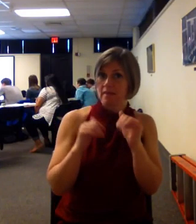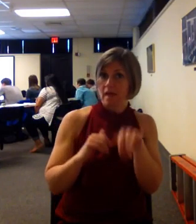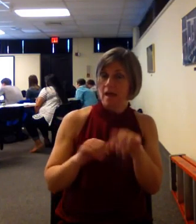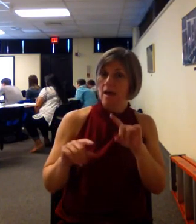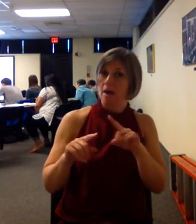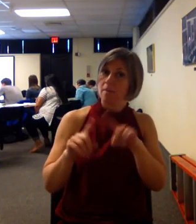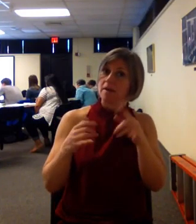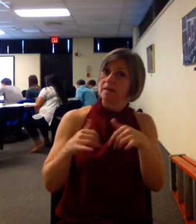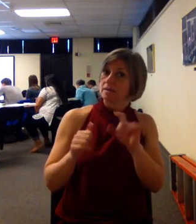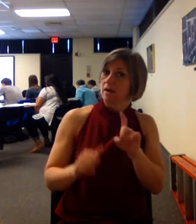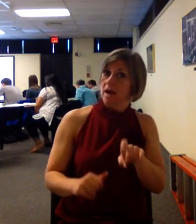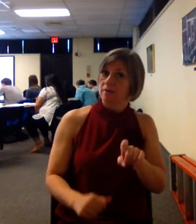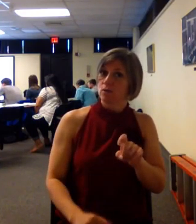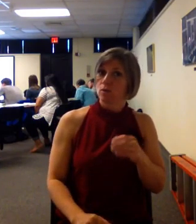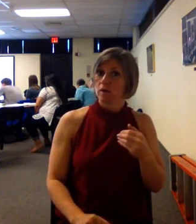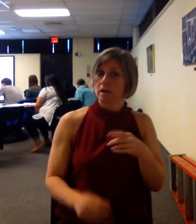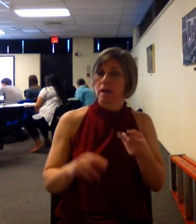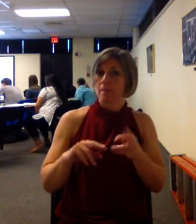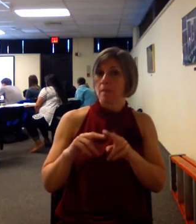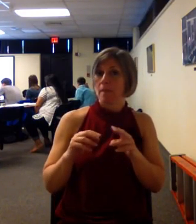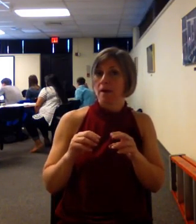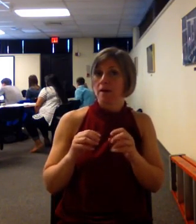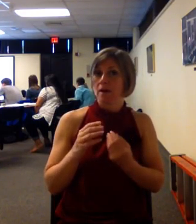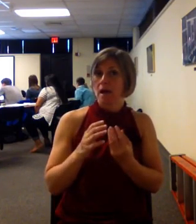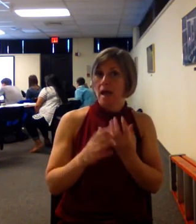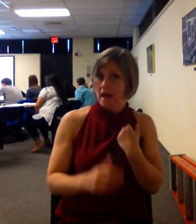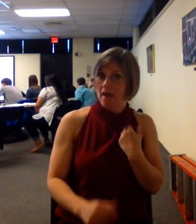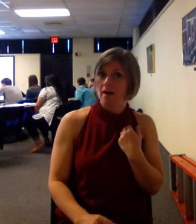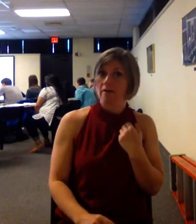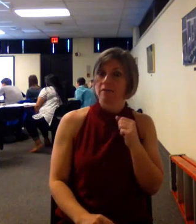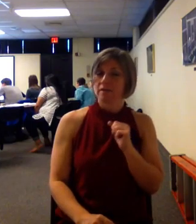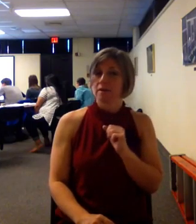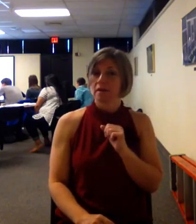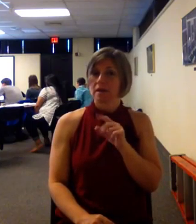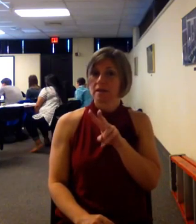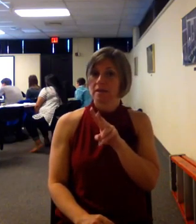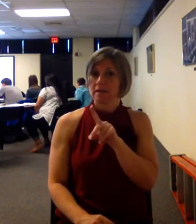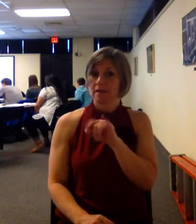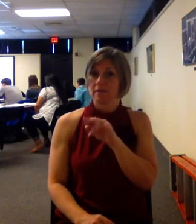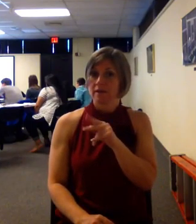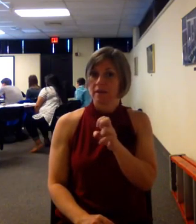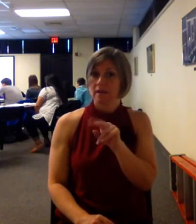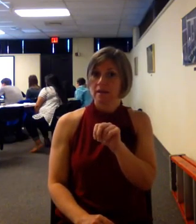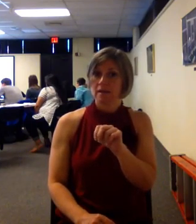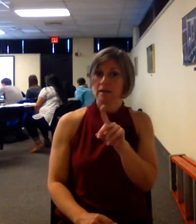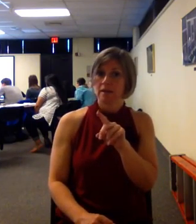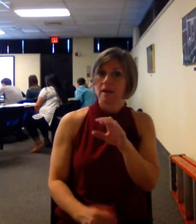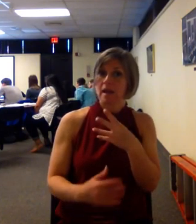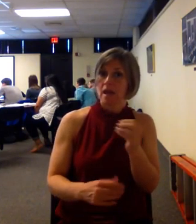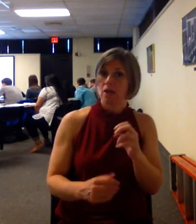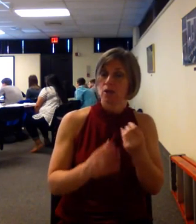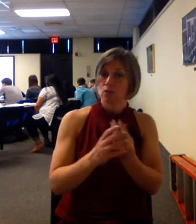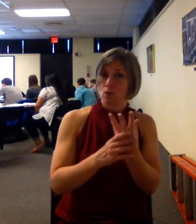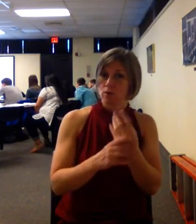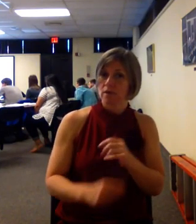the 57-cent dividend and the 4% growth. So what you have then for your cost of equity is going to be the 7.36%.